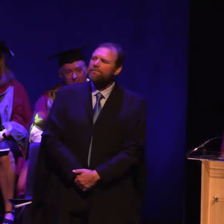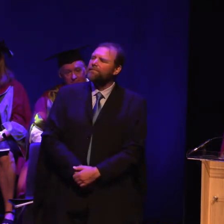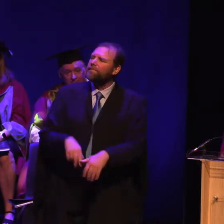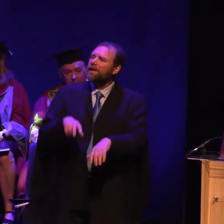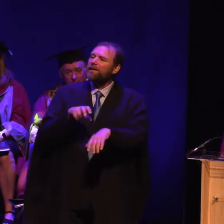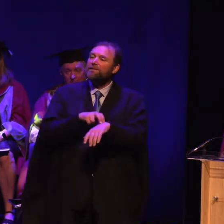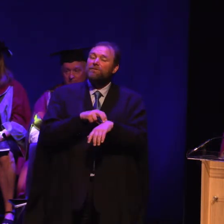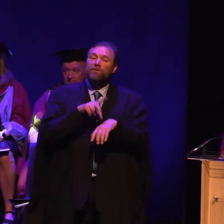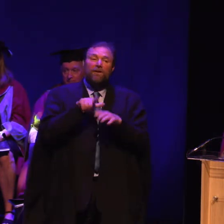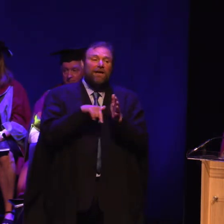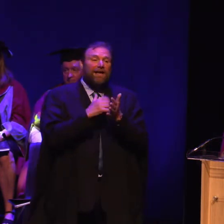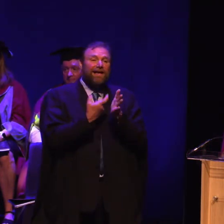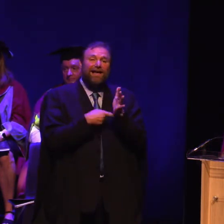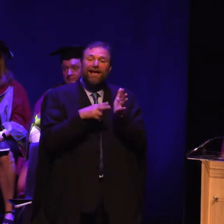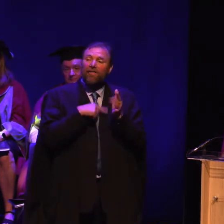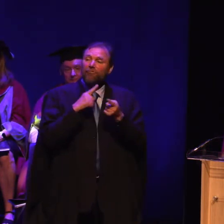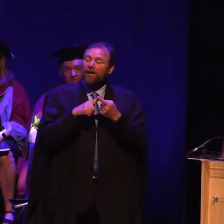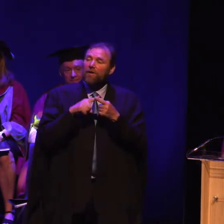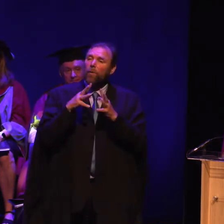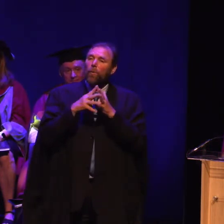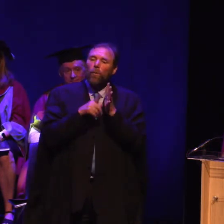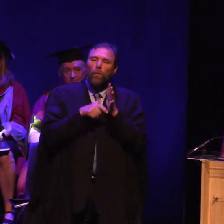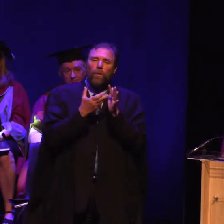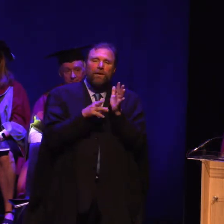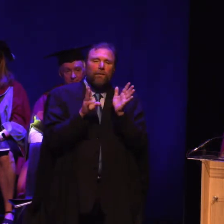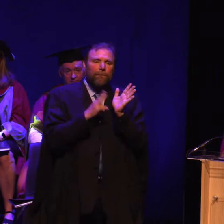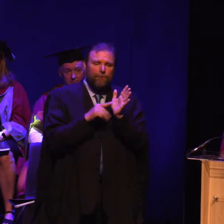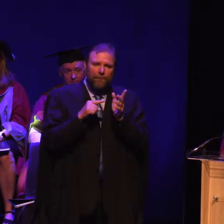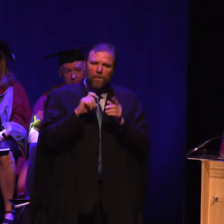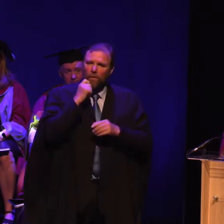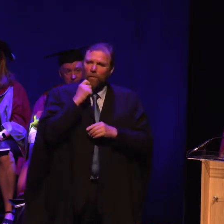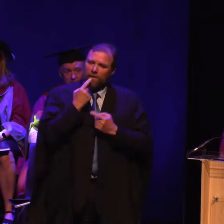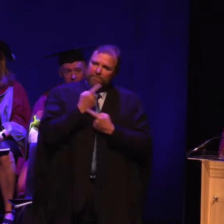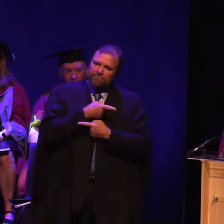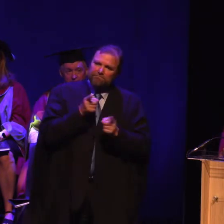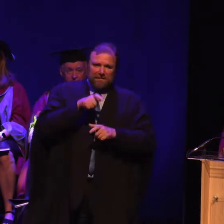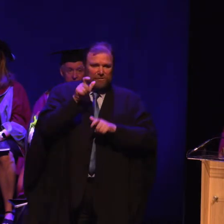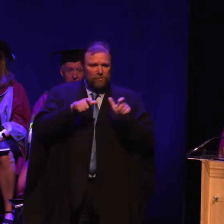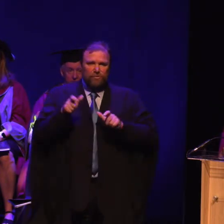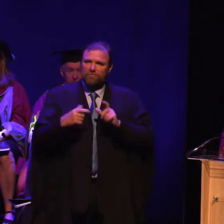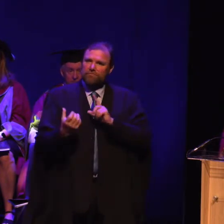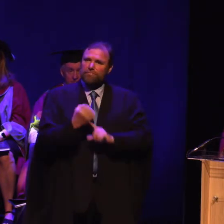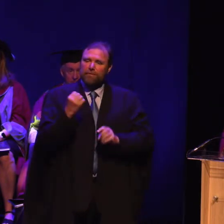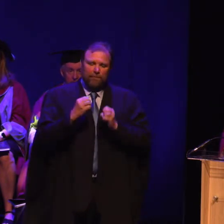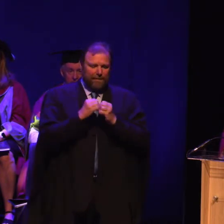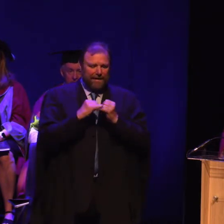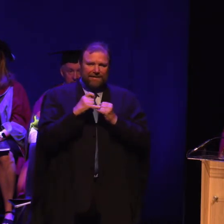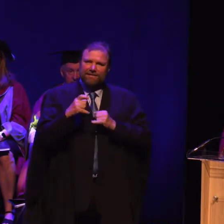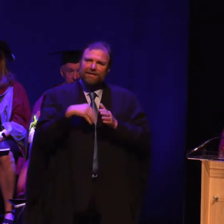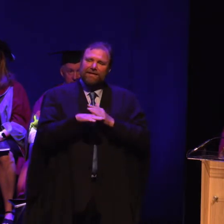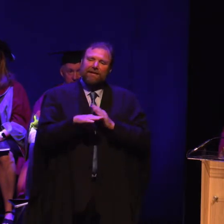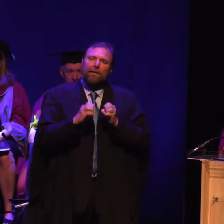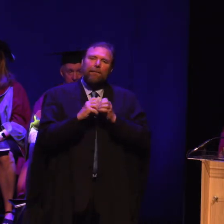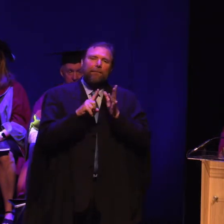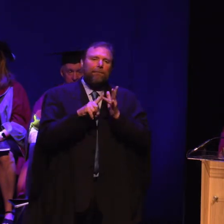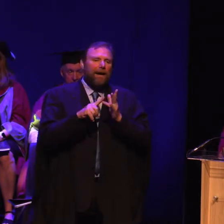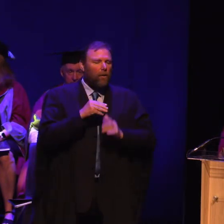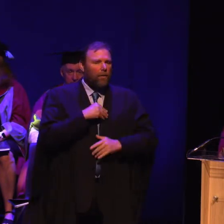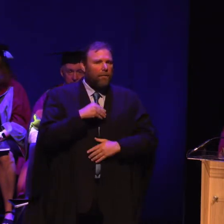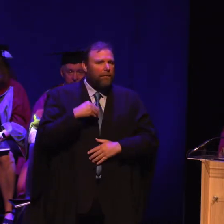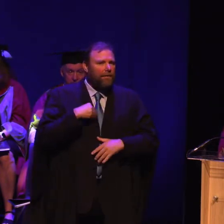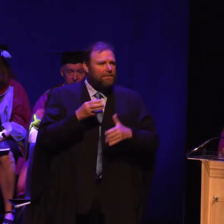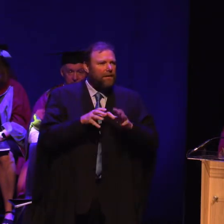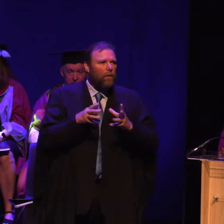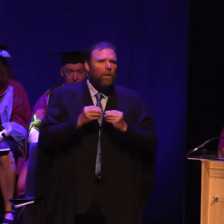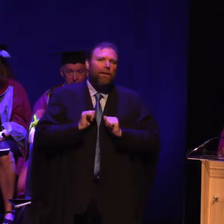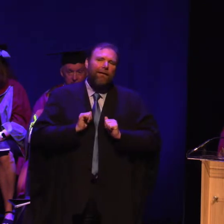Dr. Catherine Withycombe will announce the students who have been awarded Bachelor of Science in Biomedical Sciences with